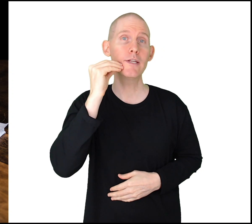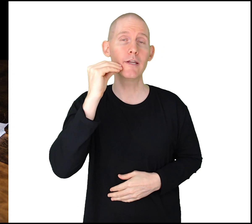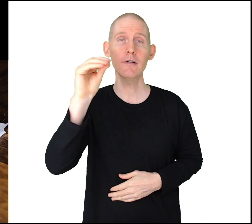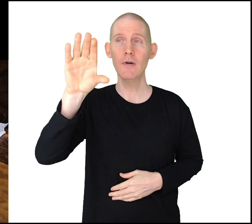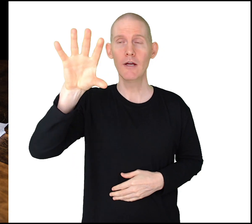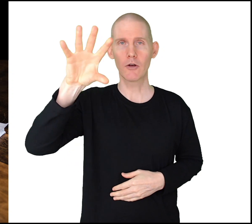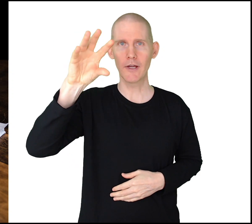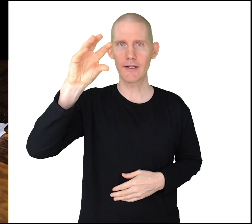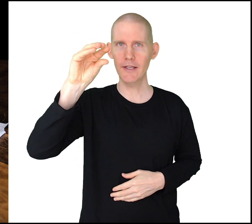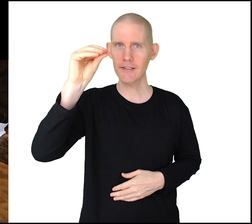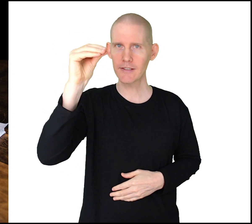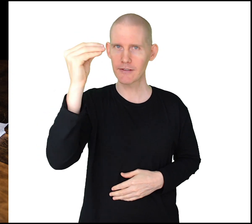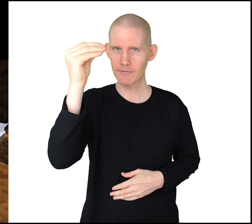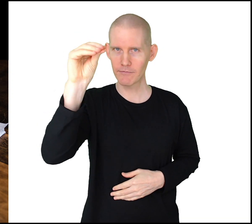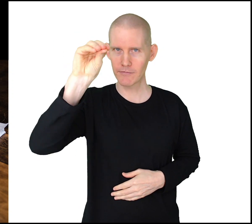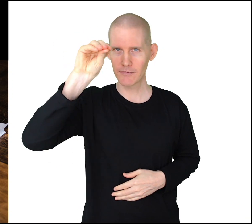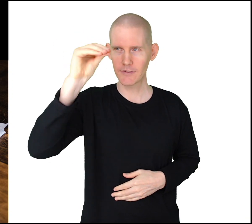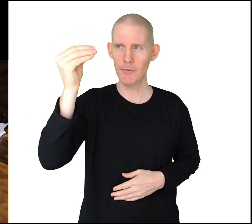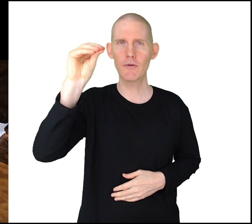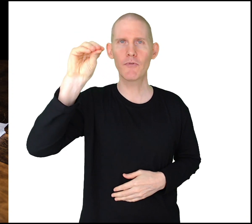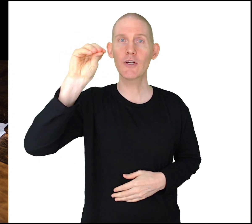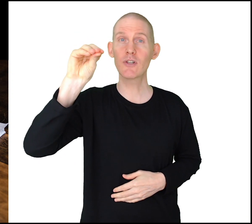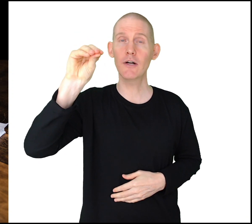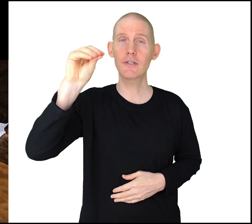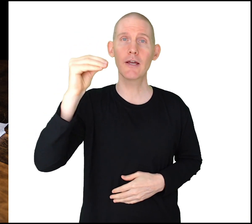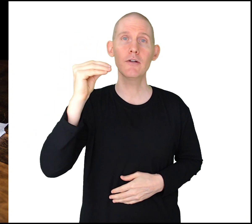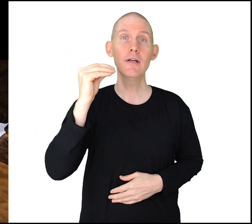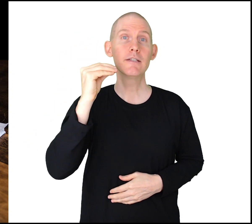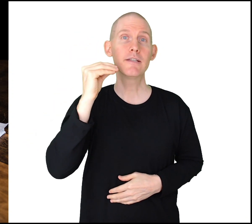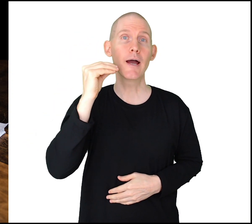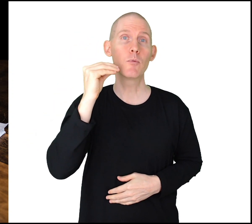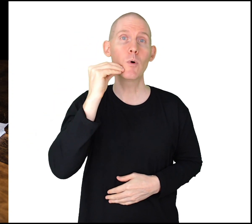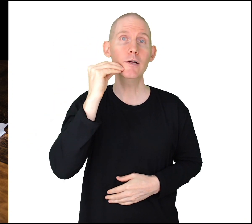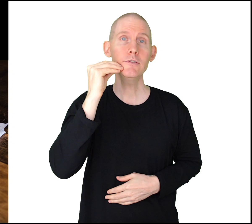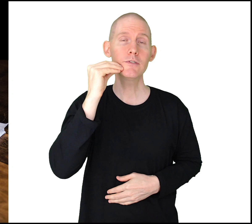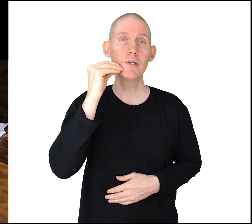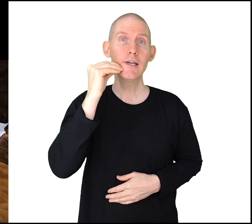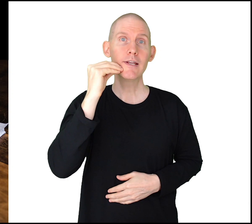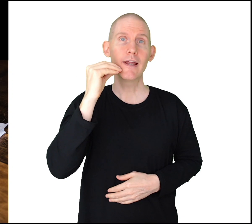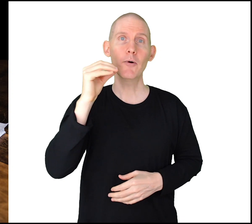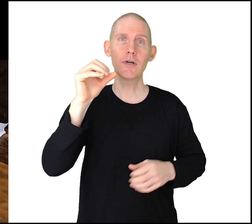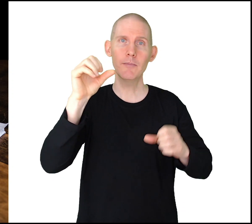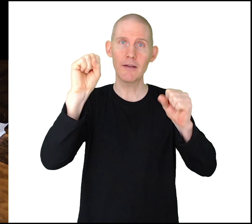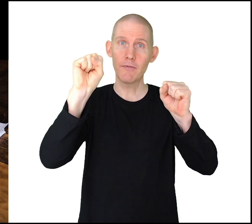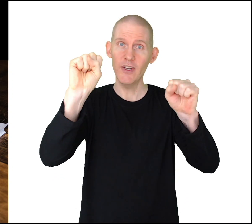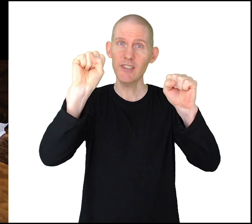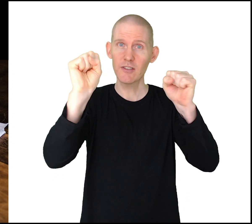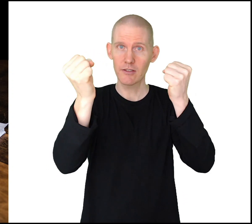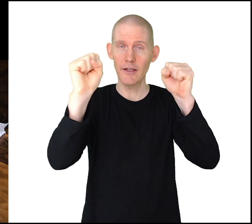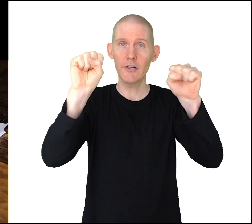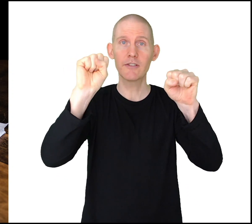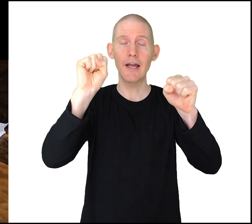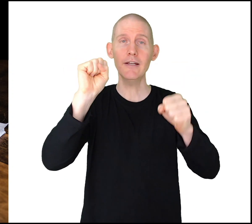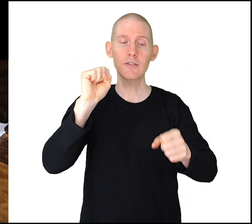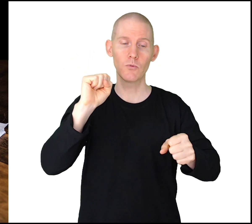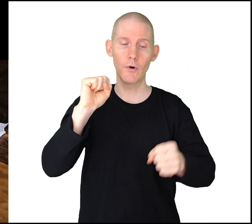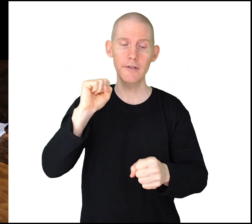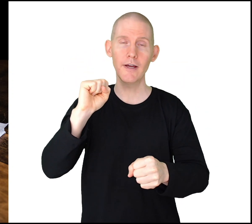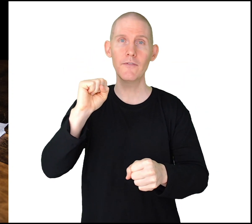here. Go like this. Tip of the fingers all together. Tap once. Now we're going to make fists. The letters S. One down